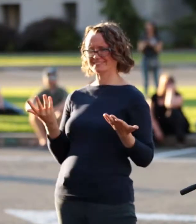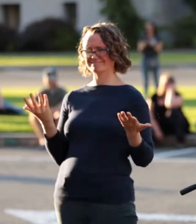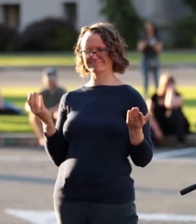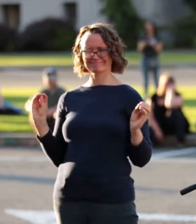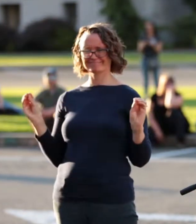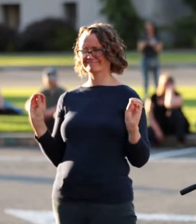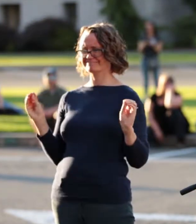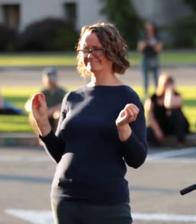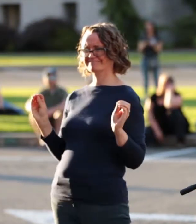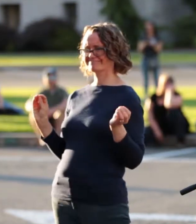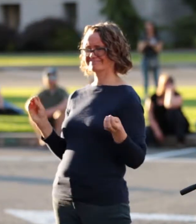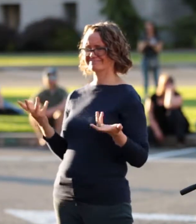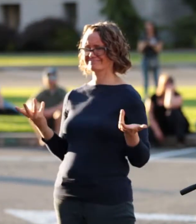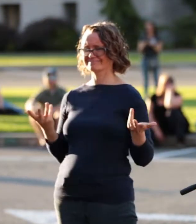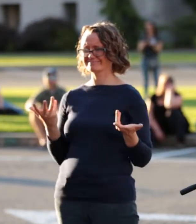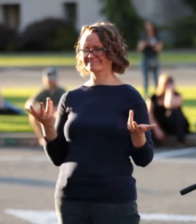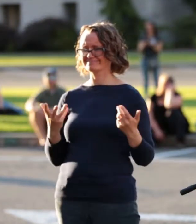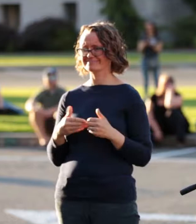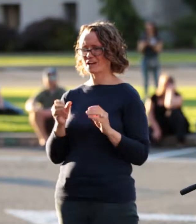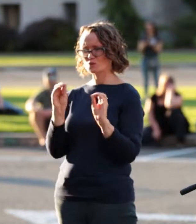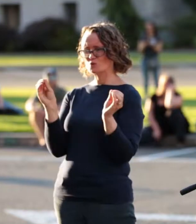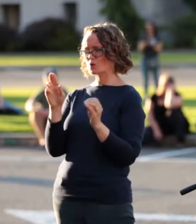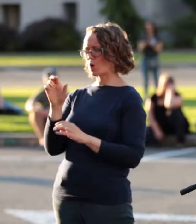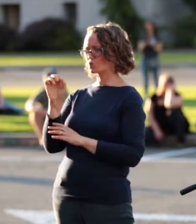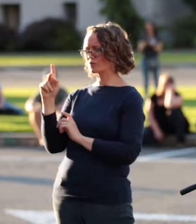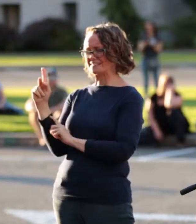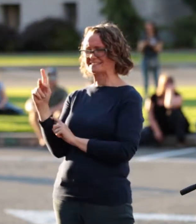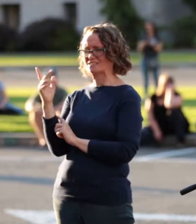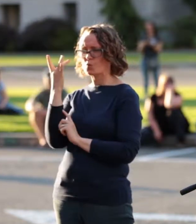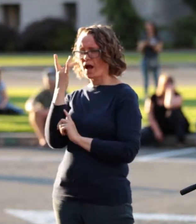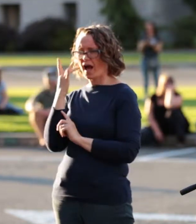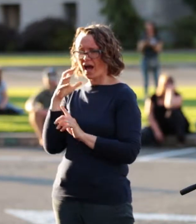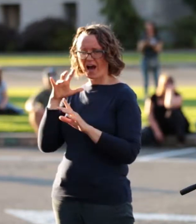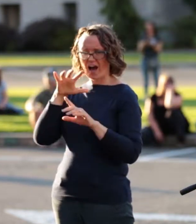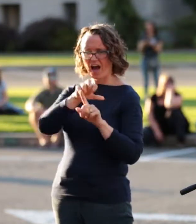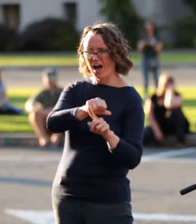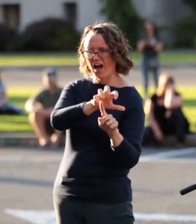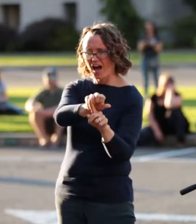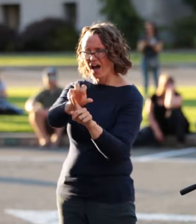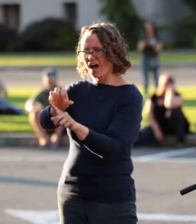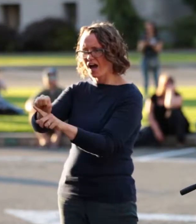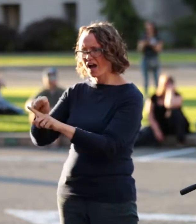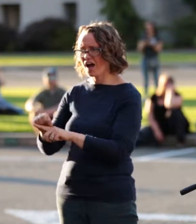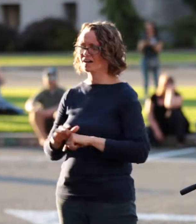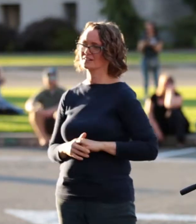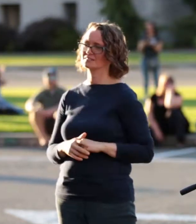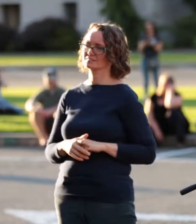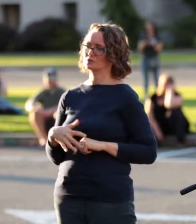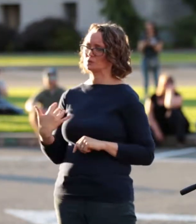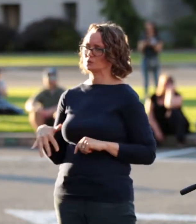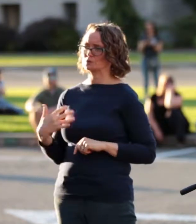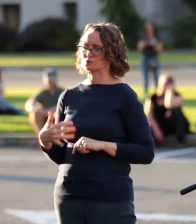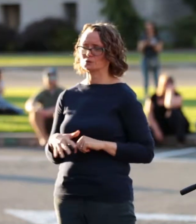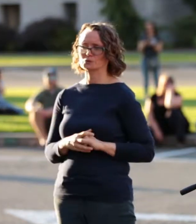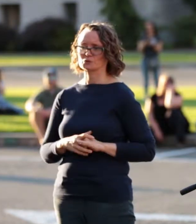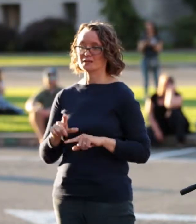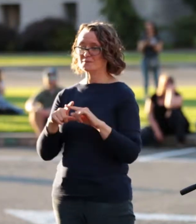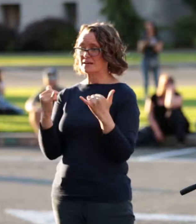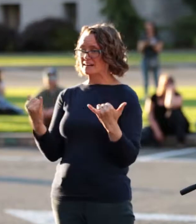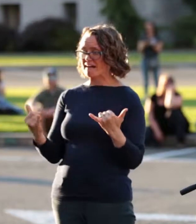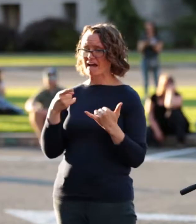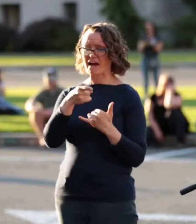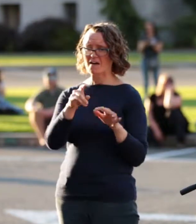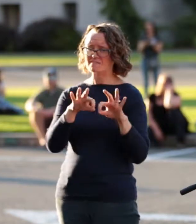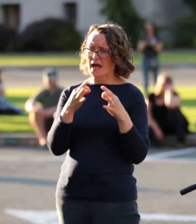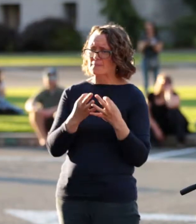Sunday. People are dying, children are getting sick, families are being torn apart. The future psychological